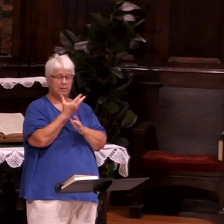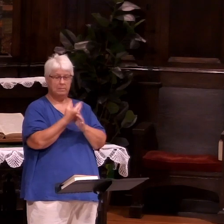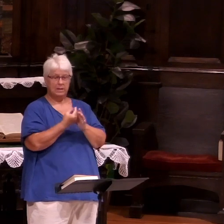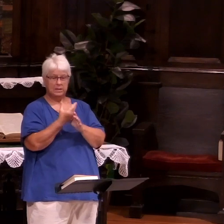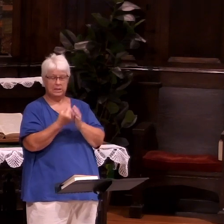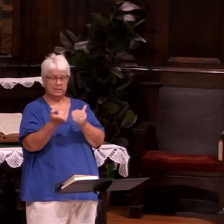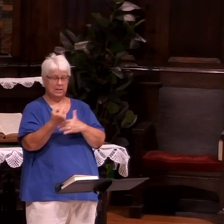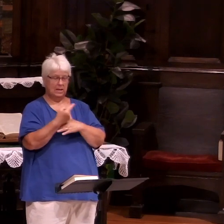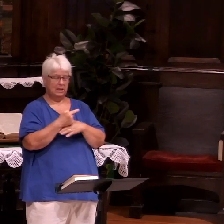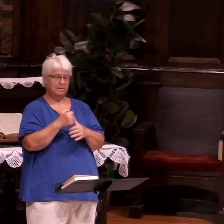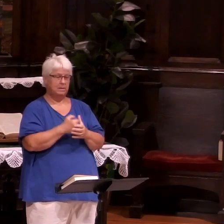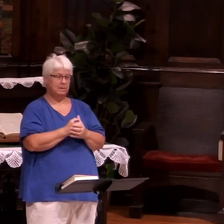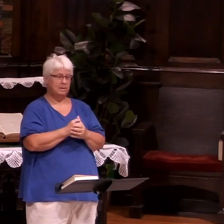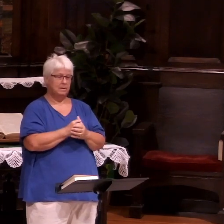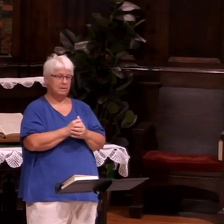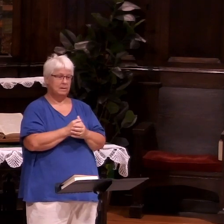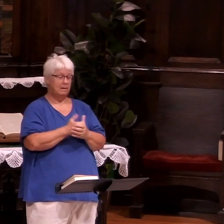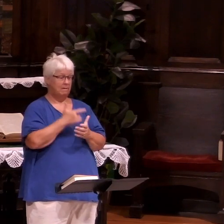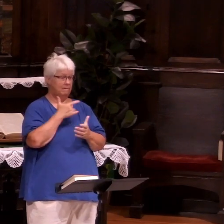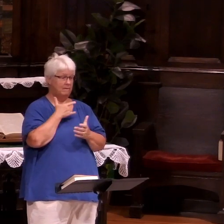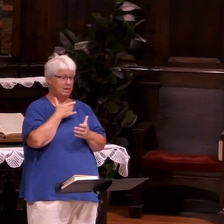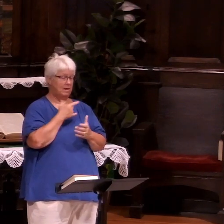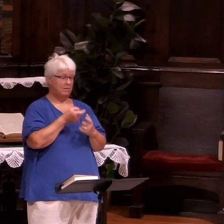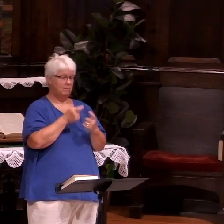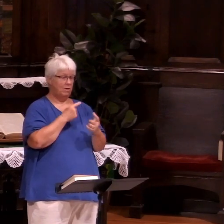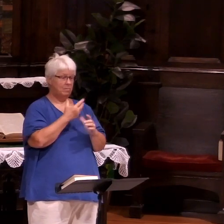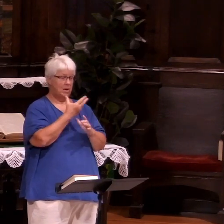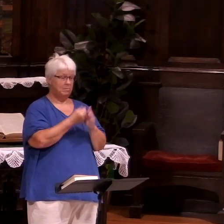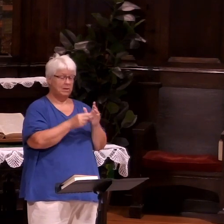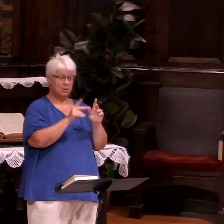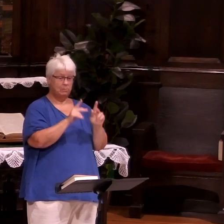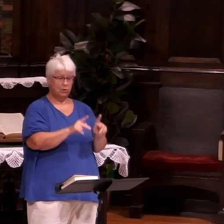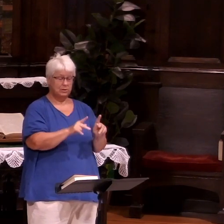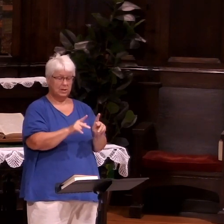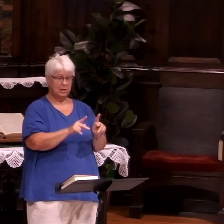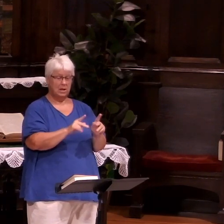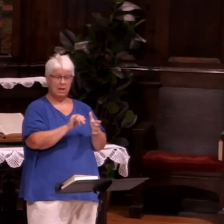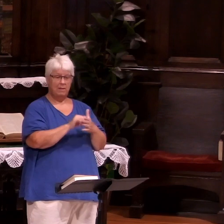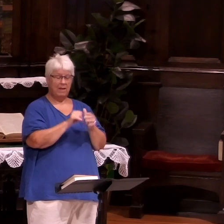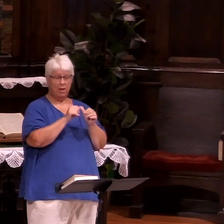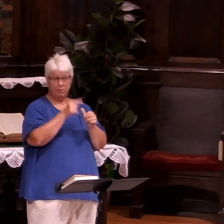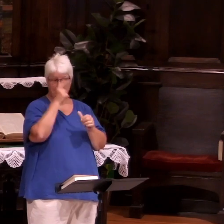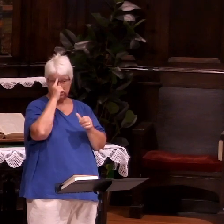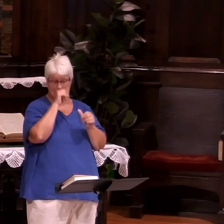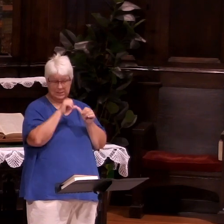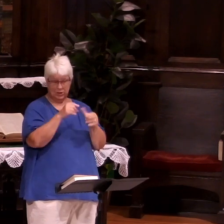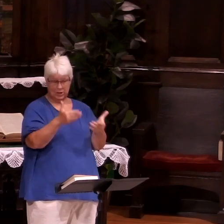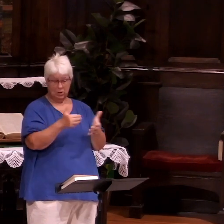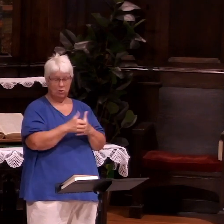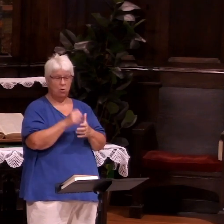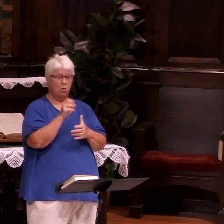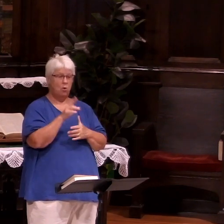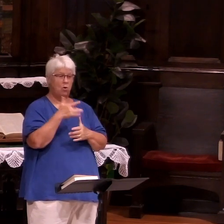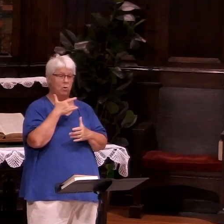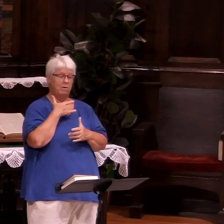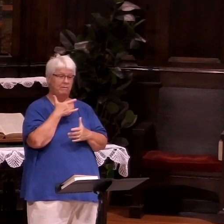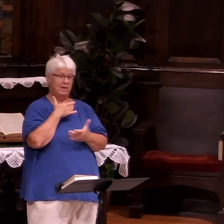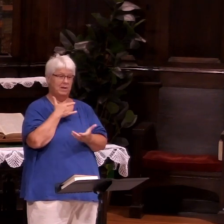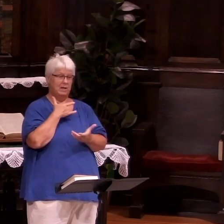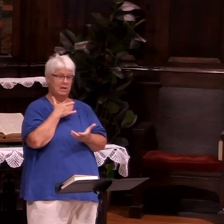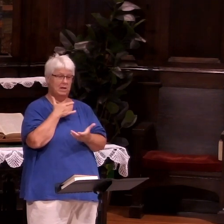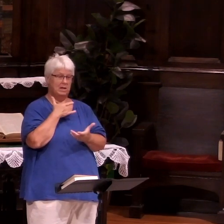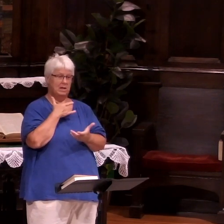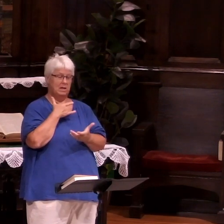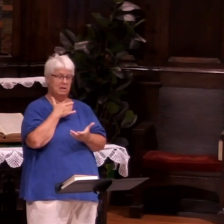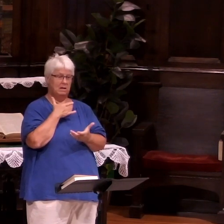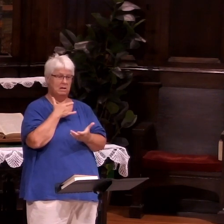missing today. Whether that feeling comes from missing a person we thought would still be here, or we're just feeling